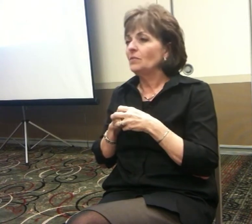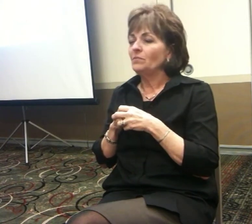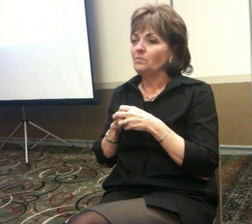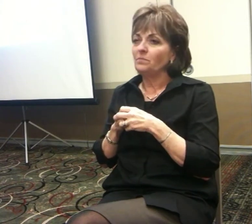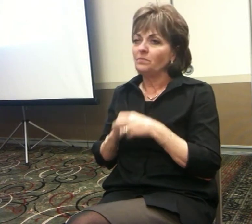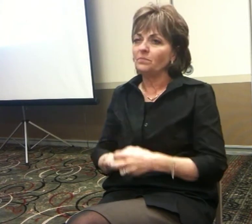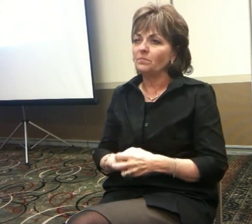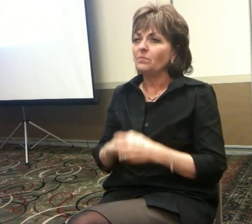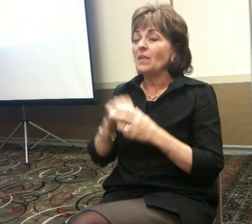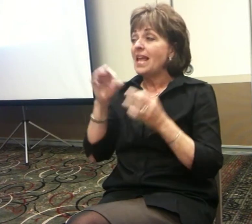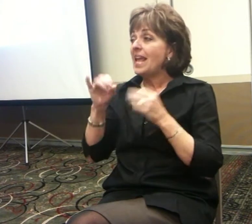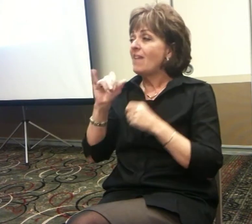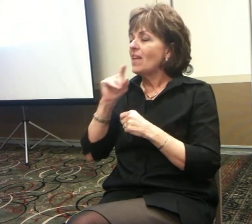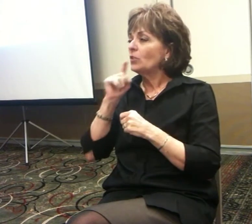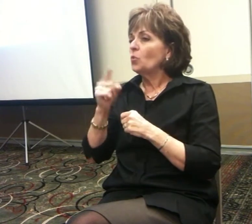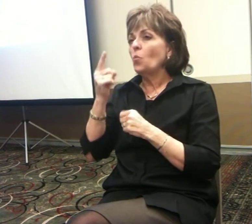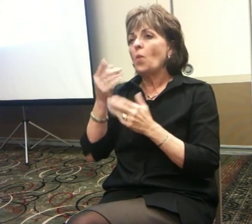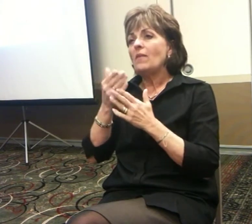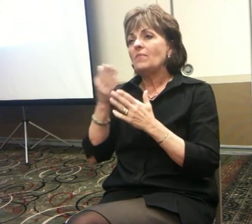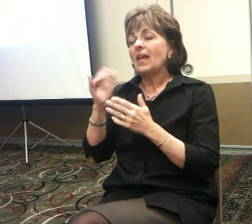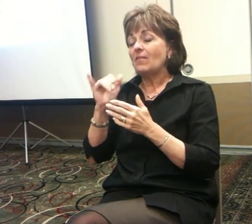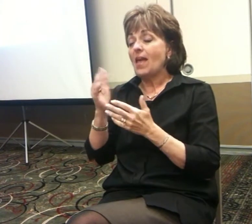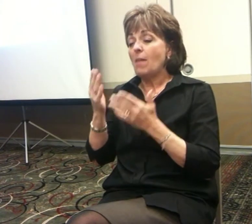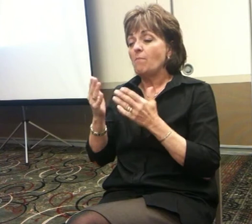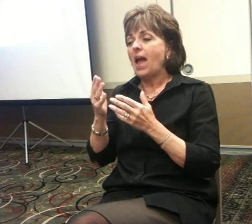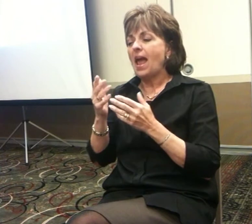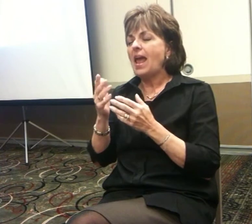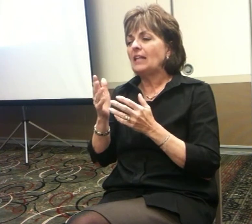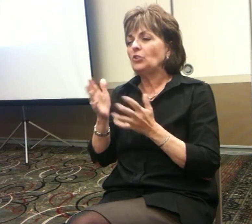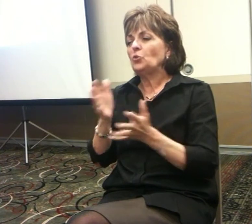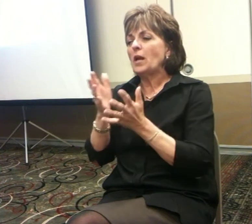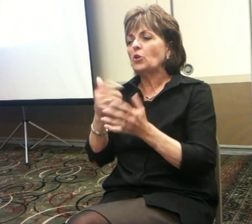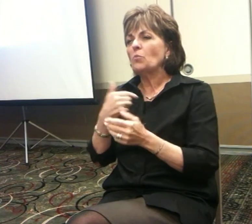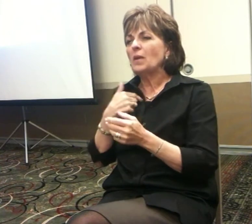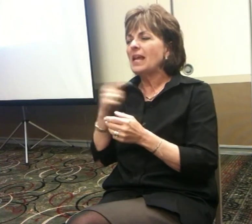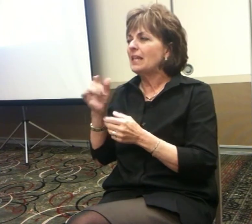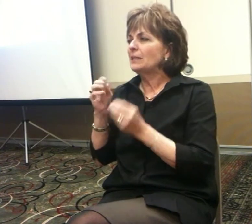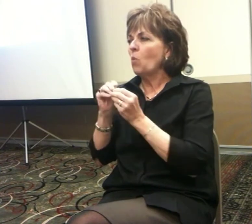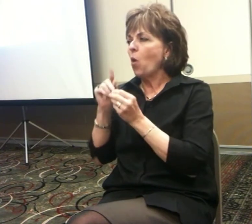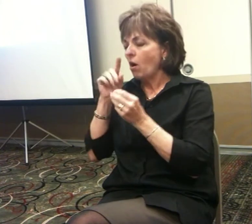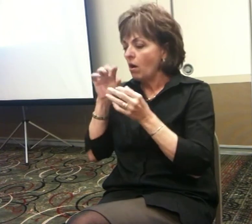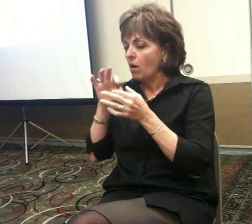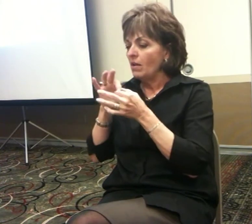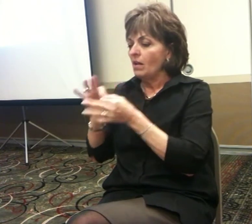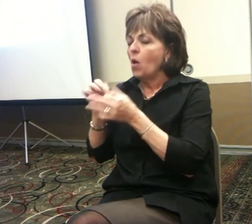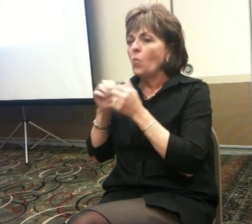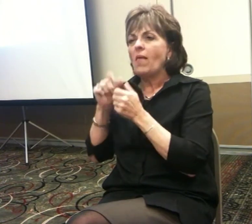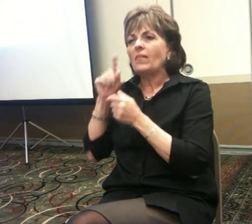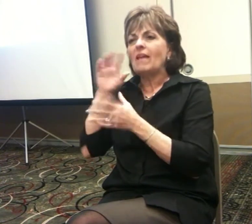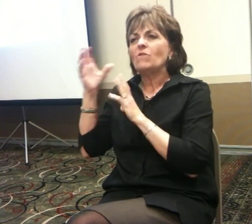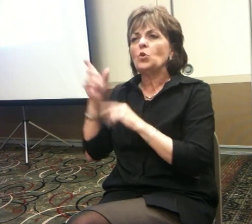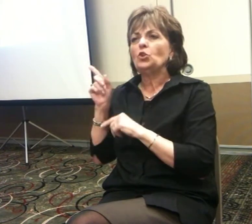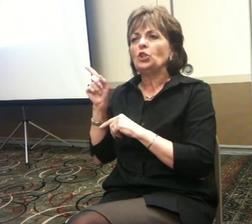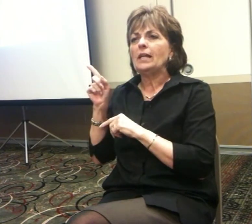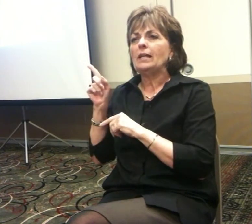If that's true, one of the things that might trigger me is that this is more around confusion. There might be a confusion piece that plays into this. If the kid